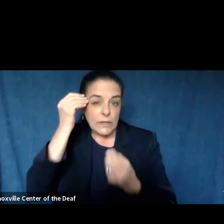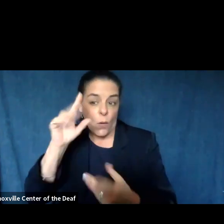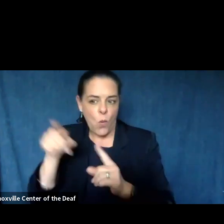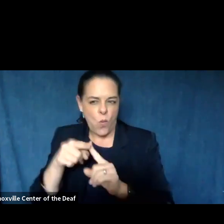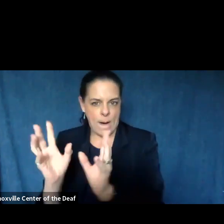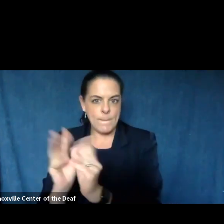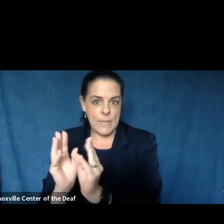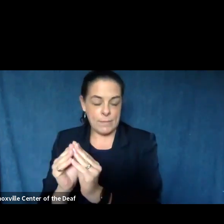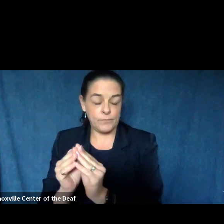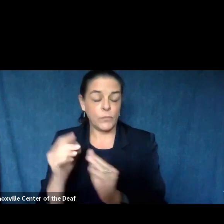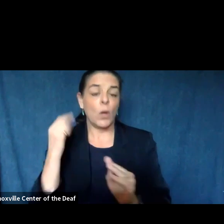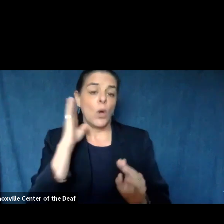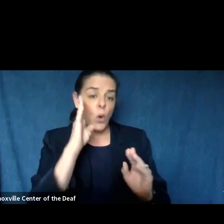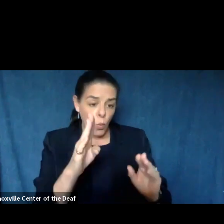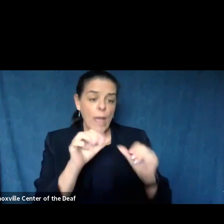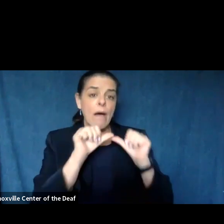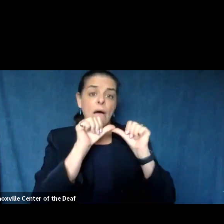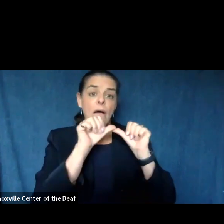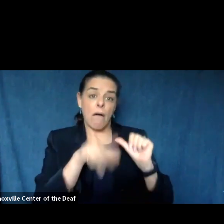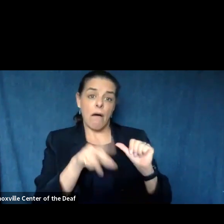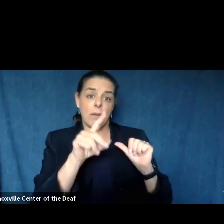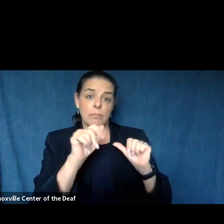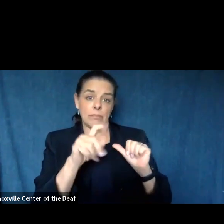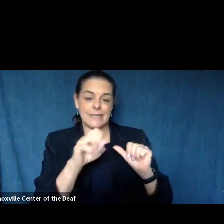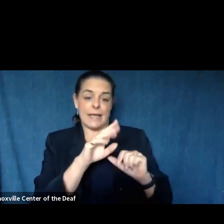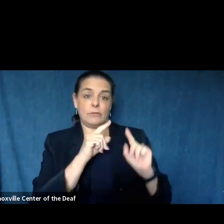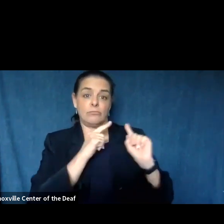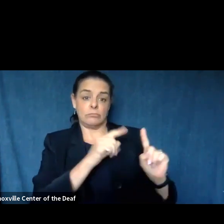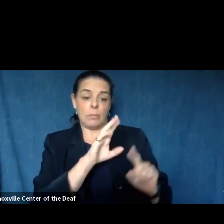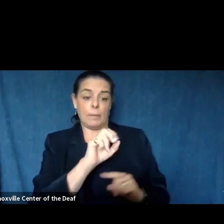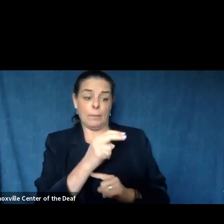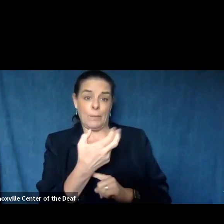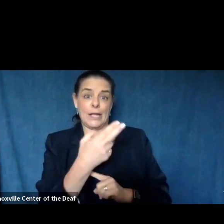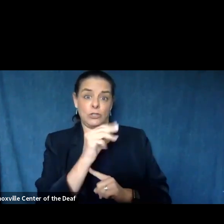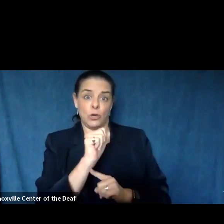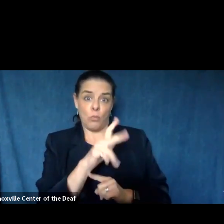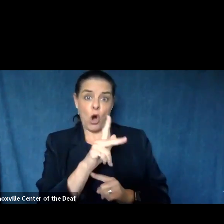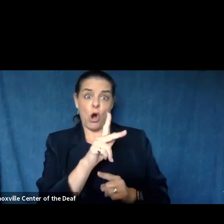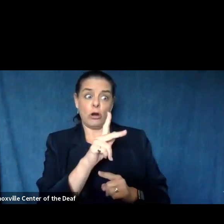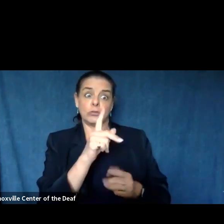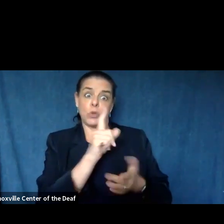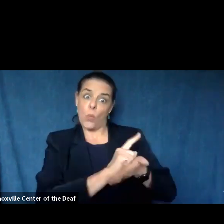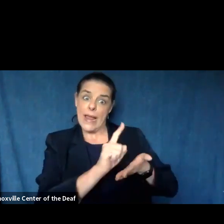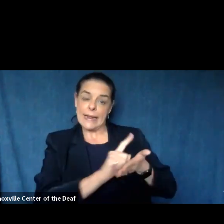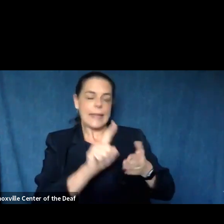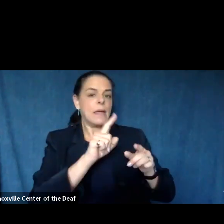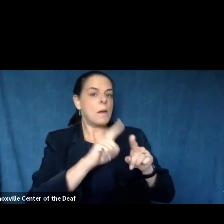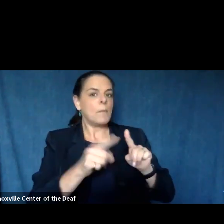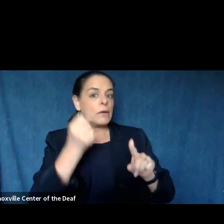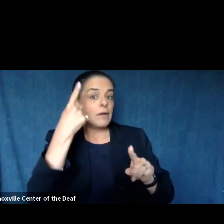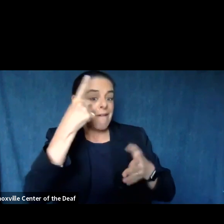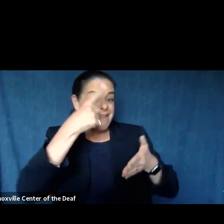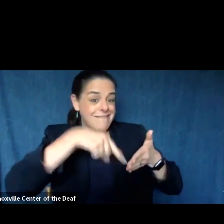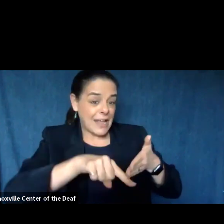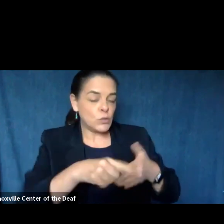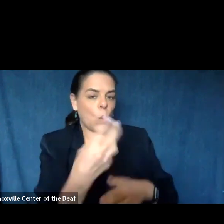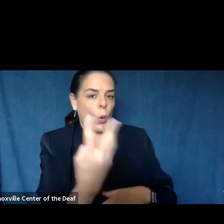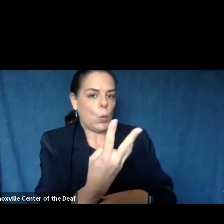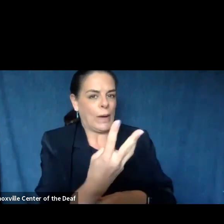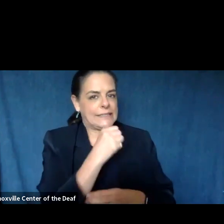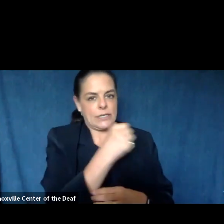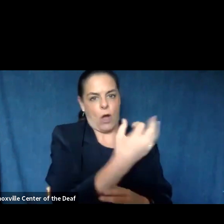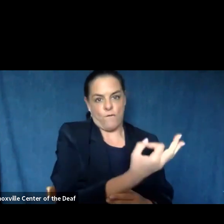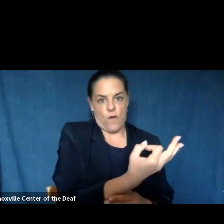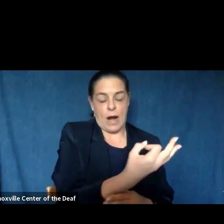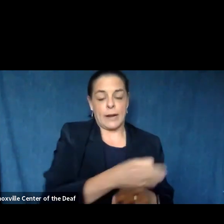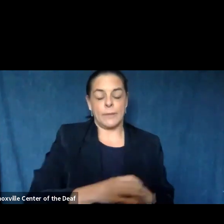benchmarks weekly, but next week, we report our benchmarks on Wednesday instead of Friday. Moving forward, once the Board of Health